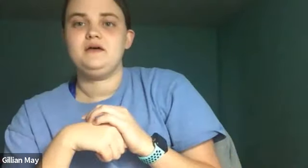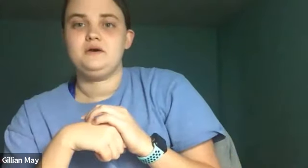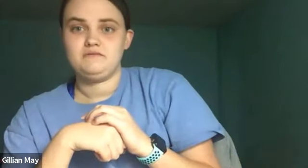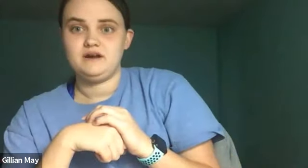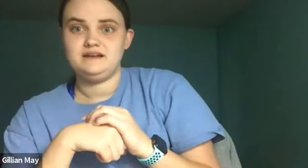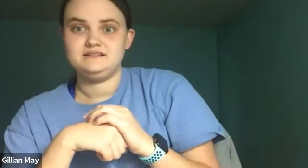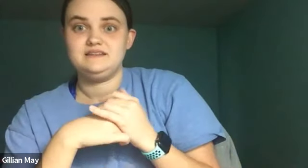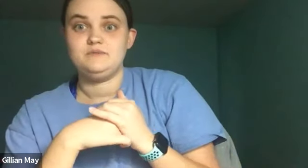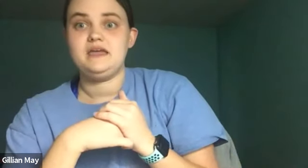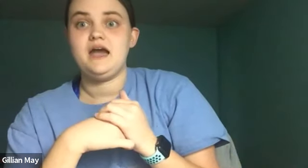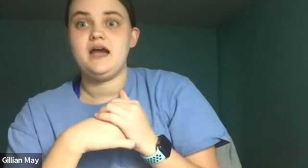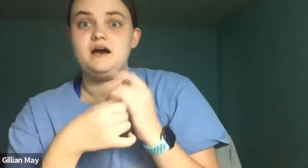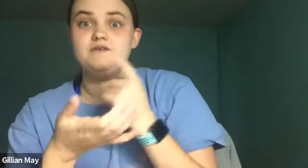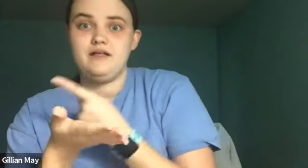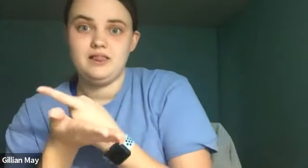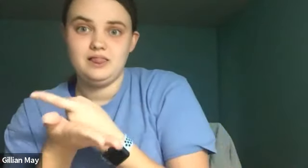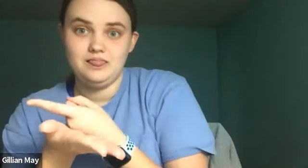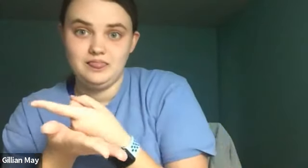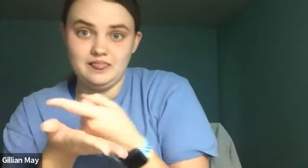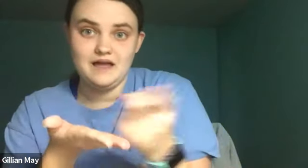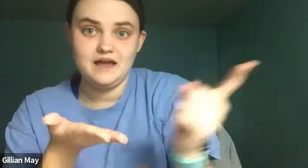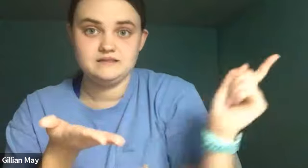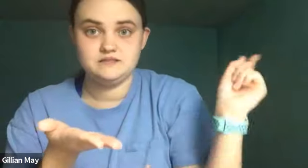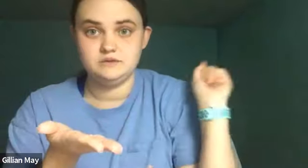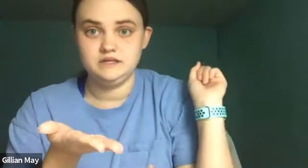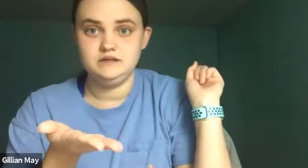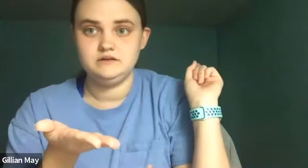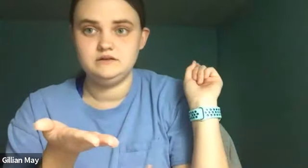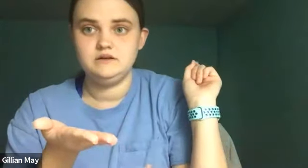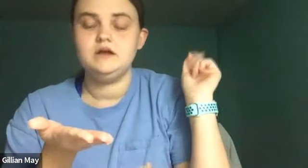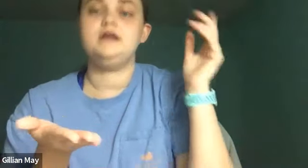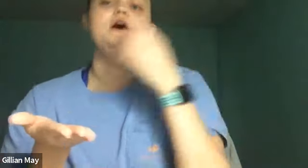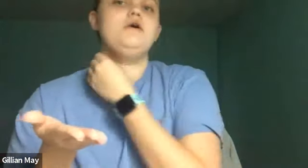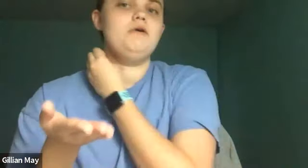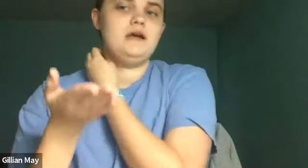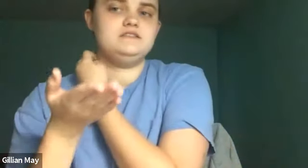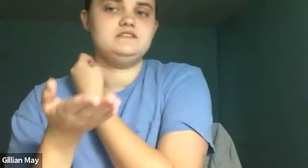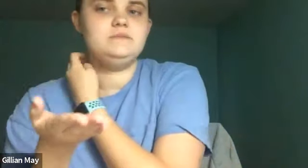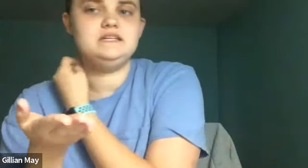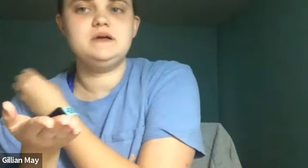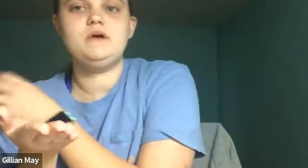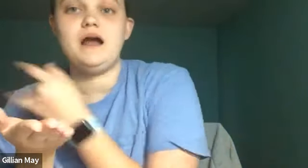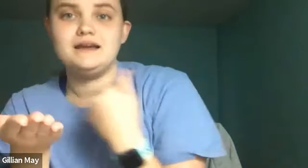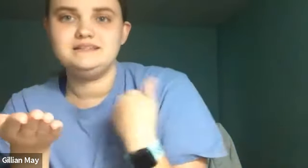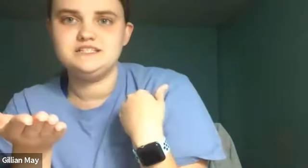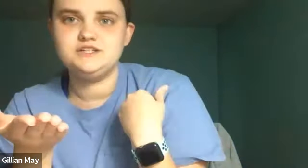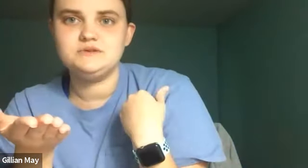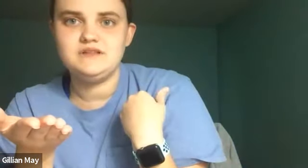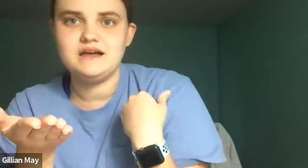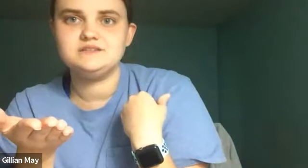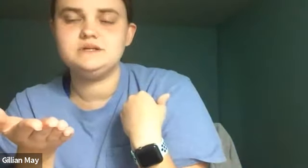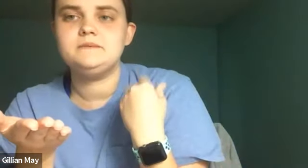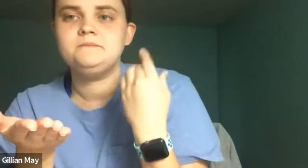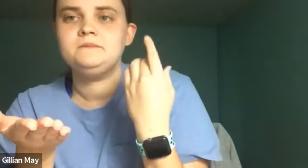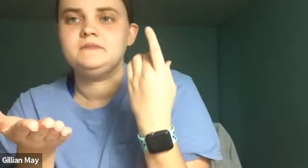All right, then we have last week. And okay, so let me explain what I tend to do with last week